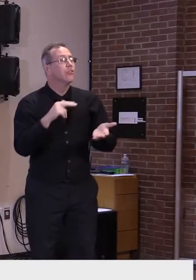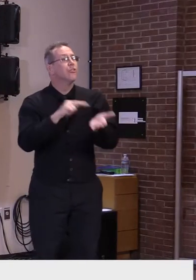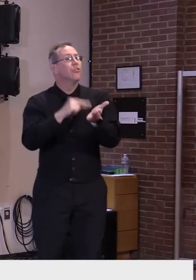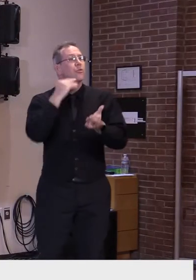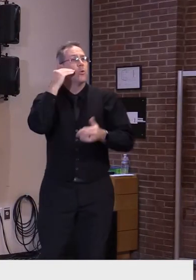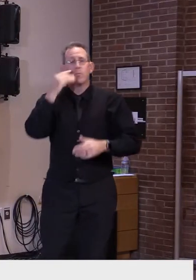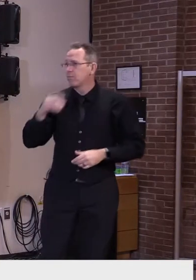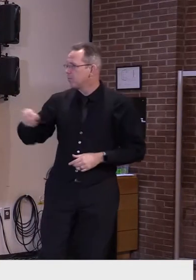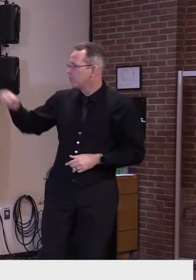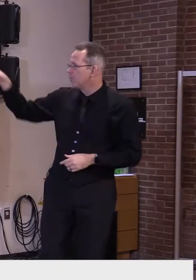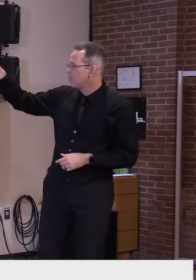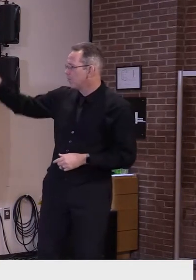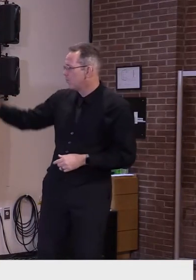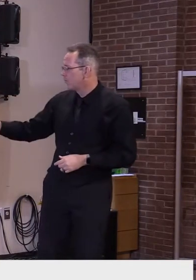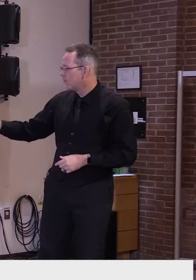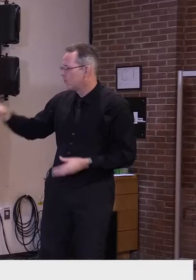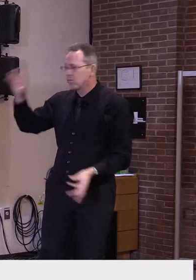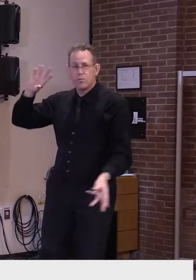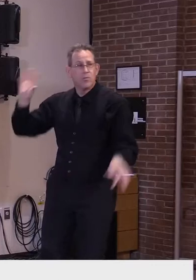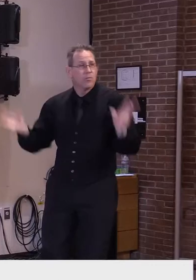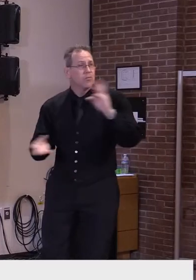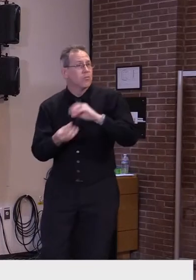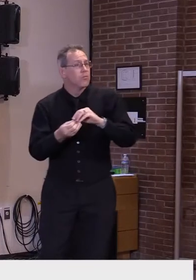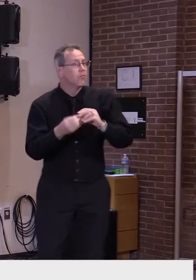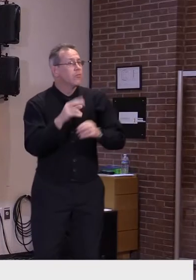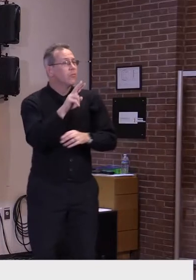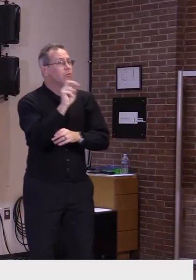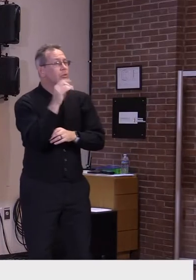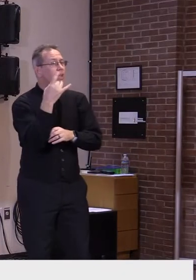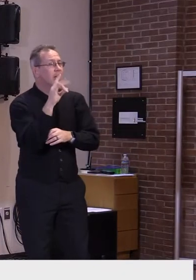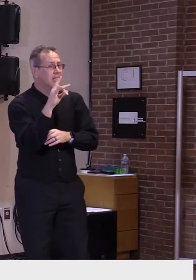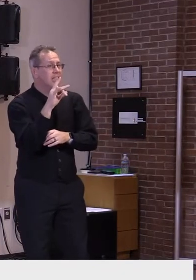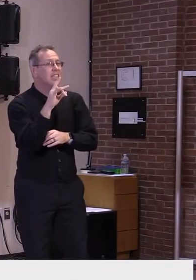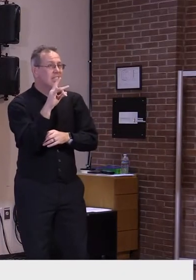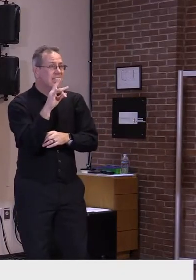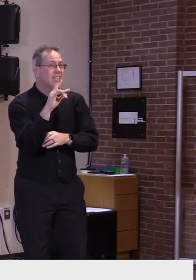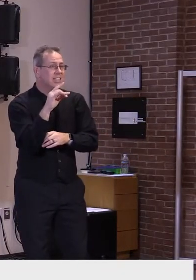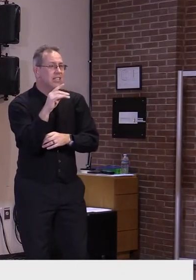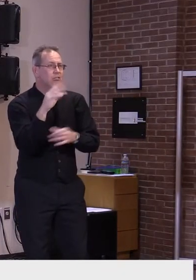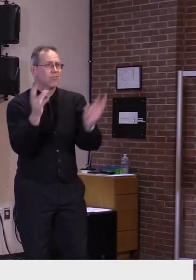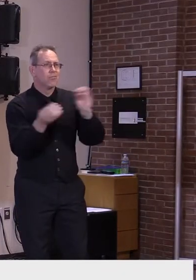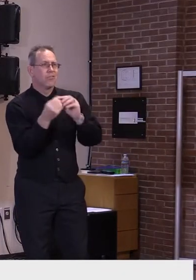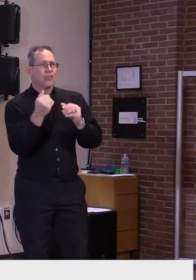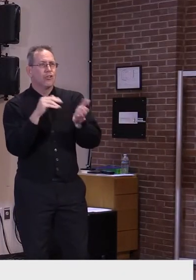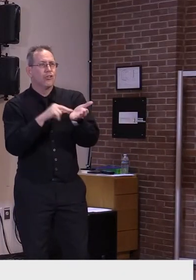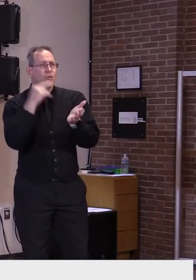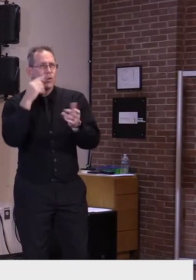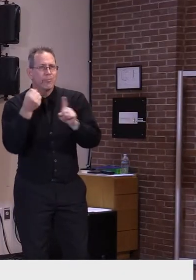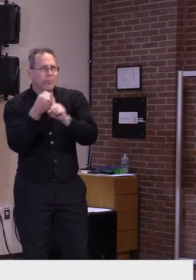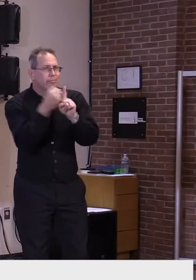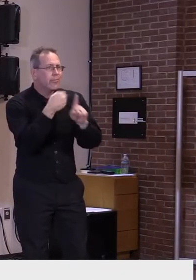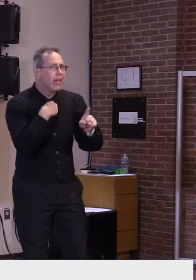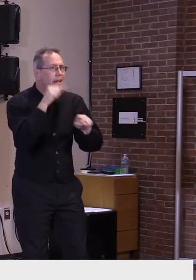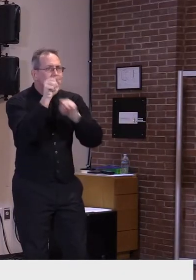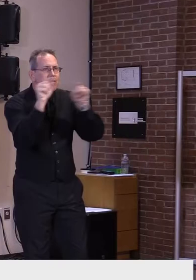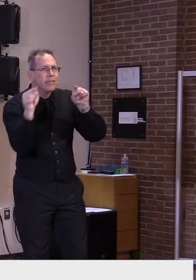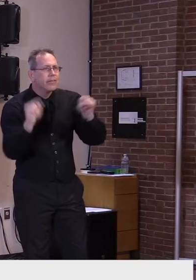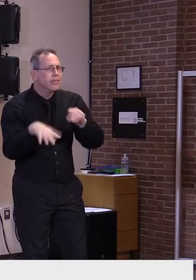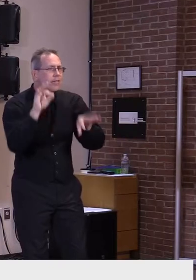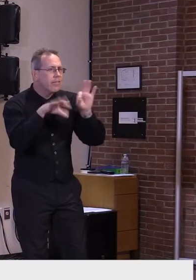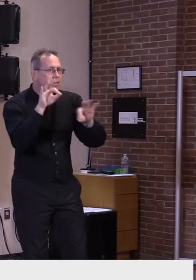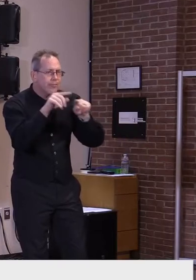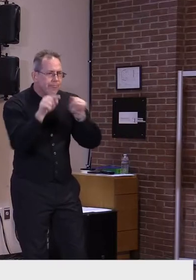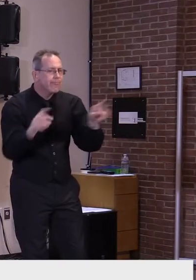that there are now 15 active outbreaks. That's up from about 7 active outbreaks last week. Last week we had 103